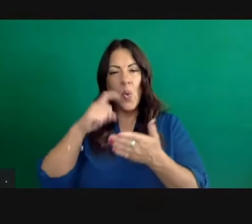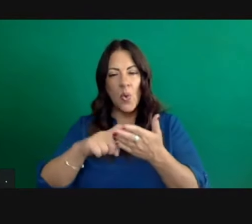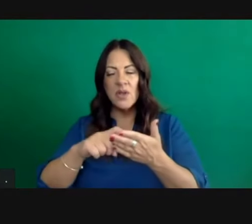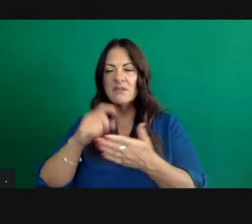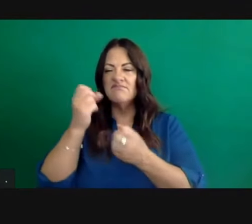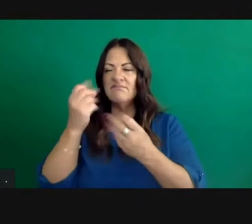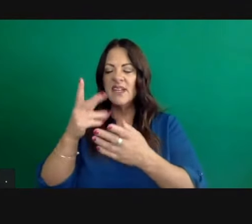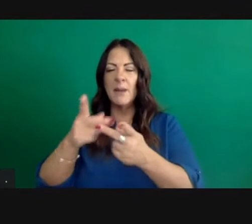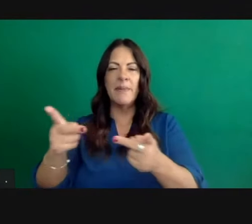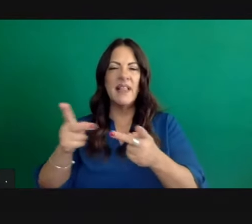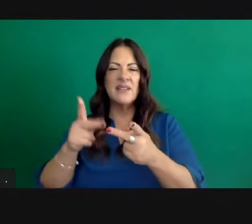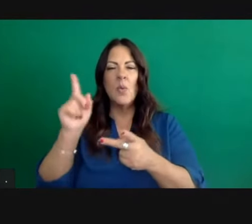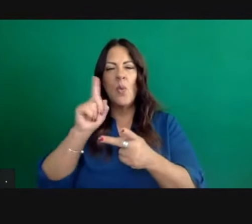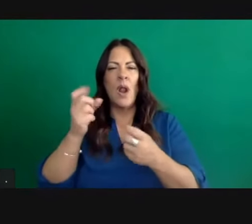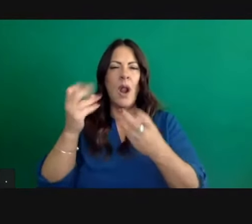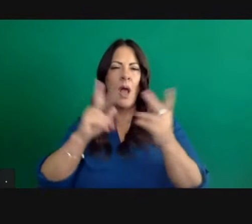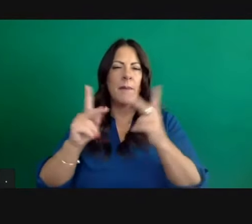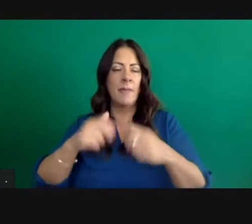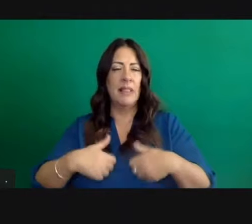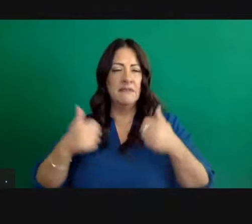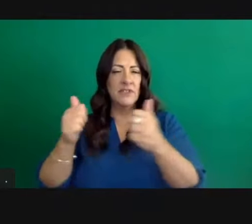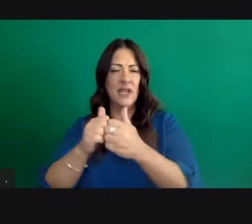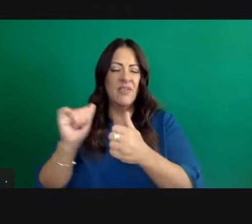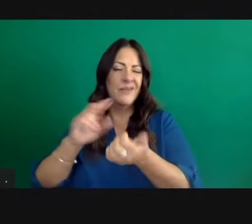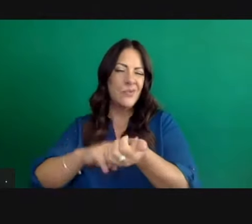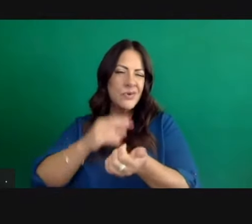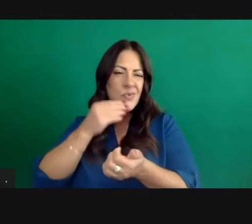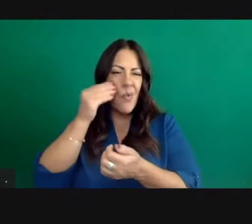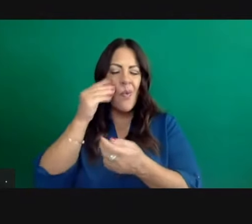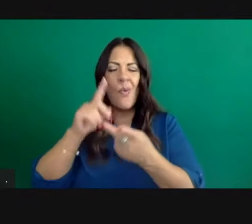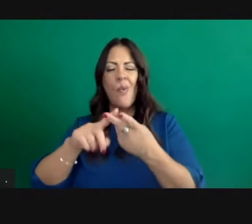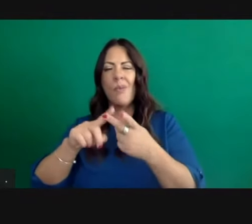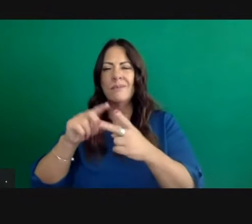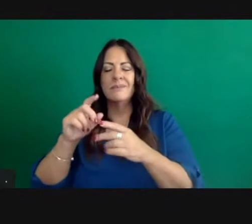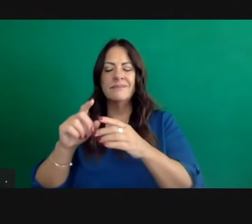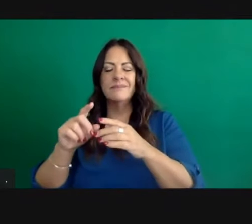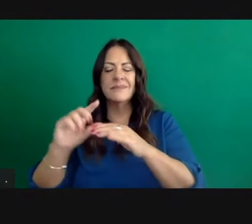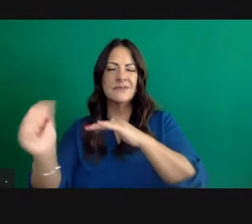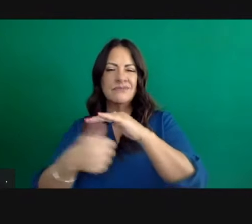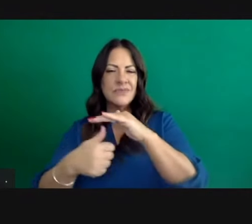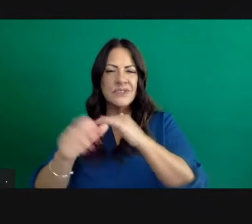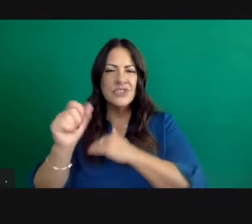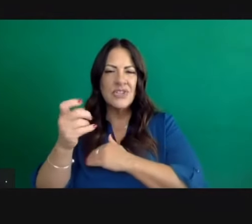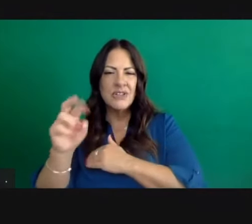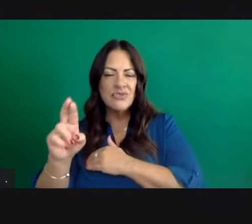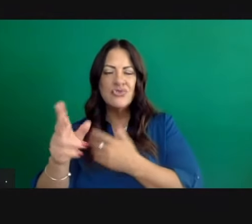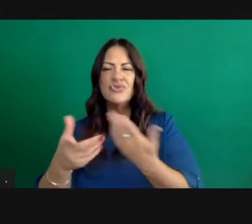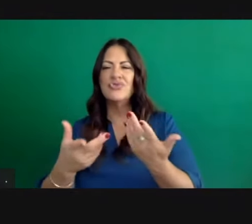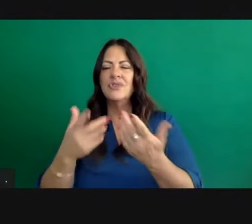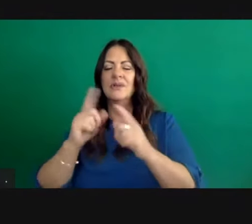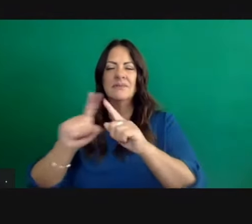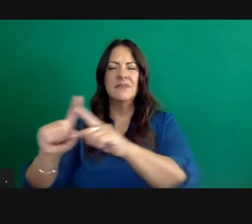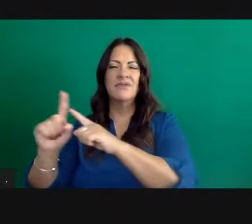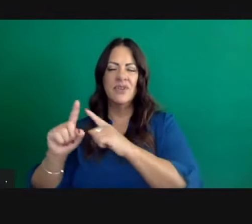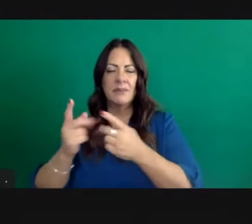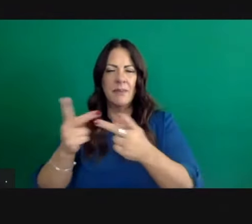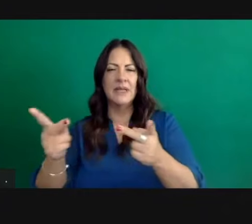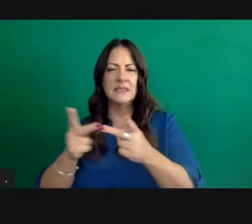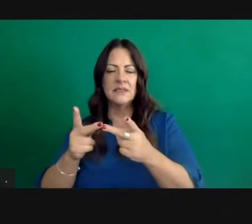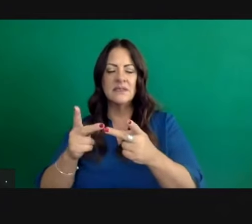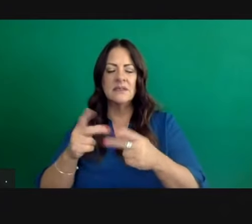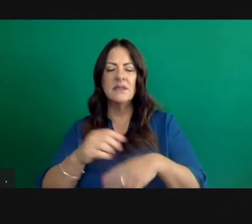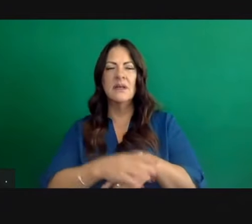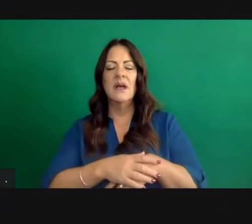both these counties are an important place where we've seen spread, and being able to work with local public health partners,